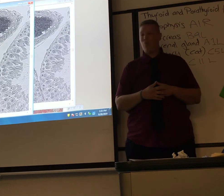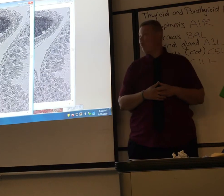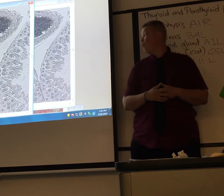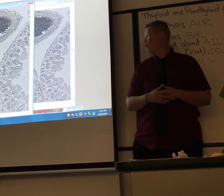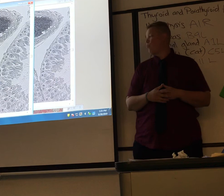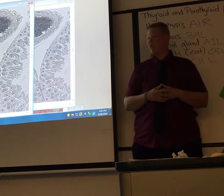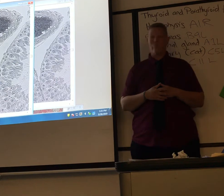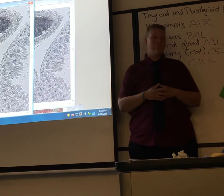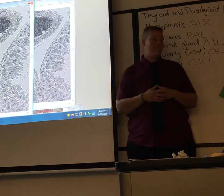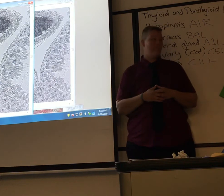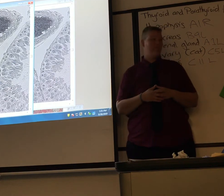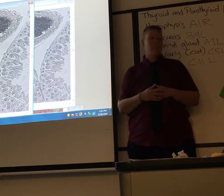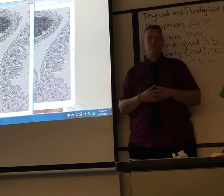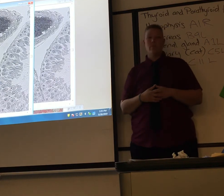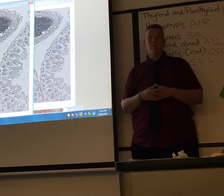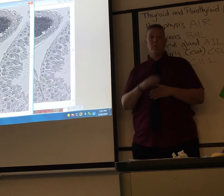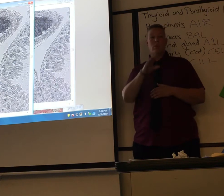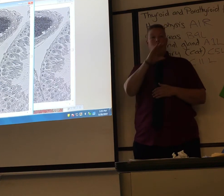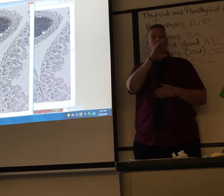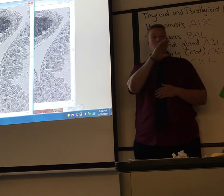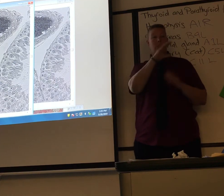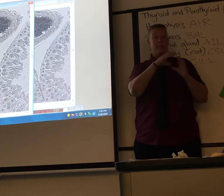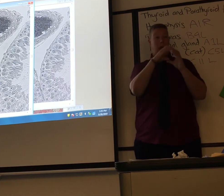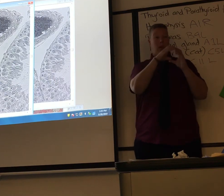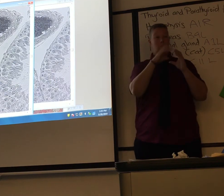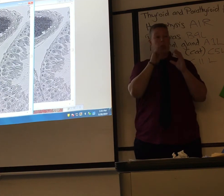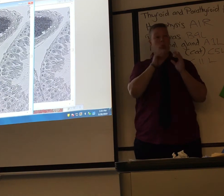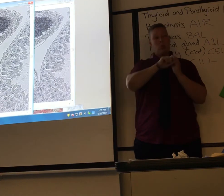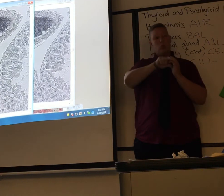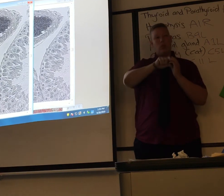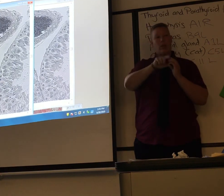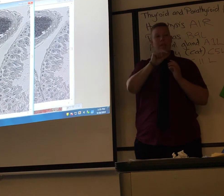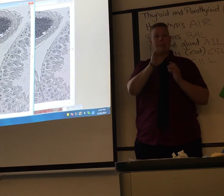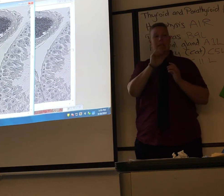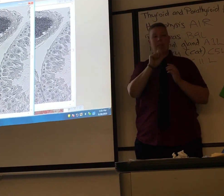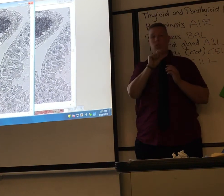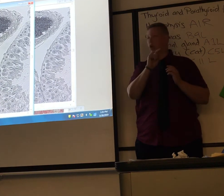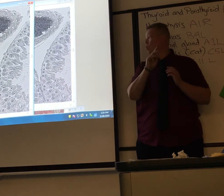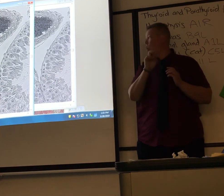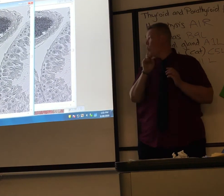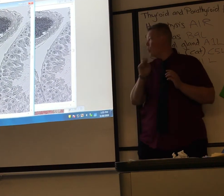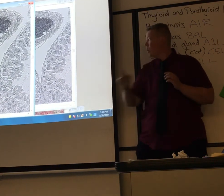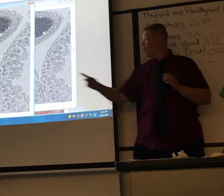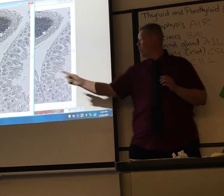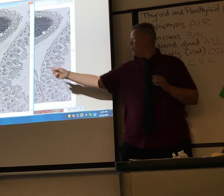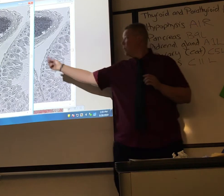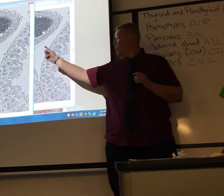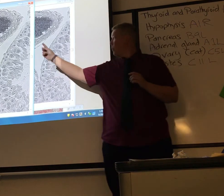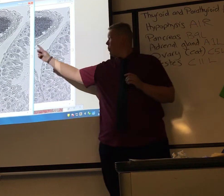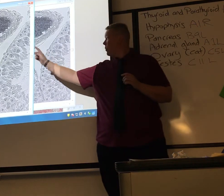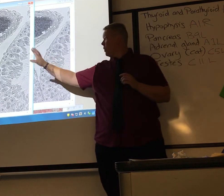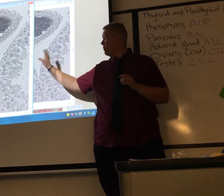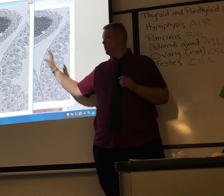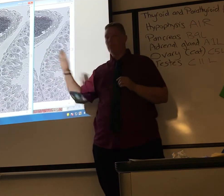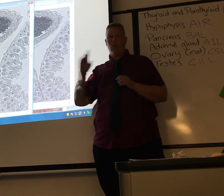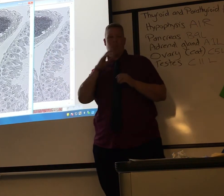the cells that secrete the testosterone, interstitial cells, right here. Okay, that's just a blood vessel. I always like to remind